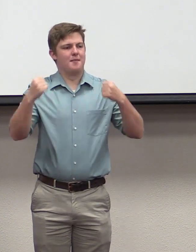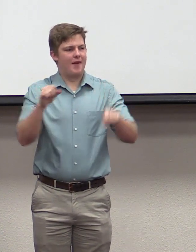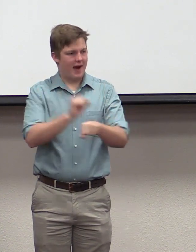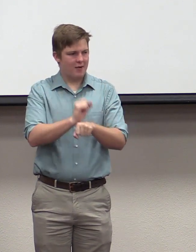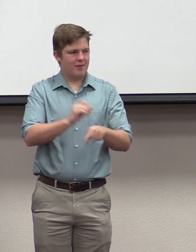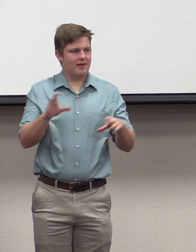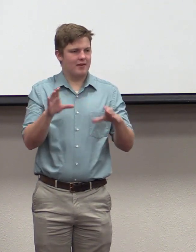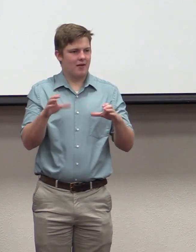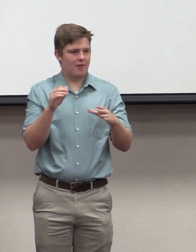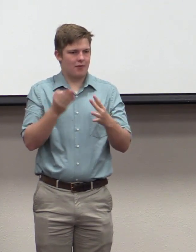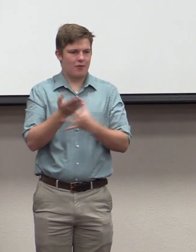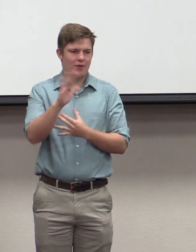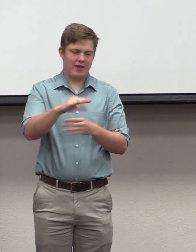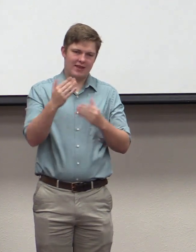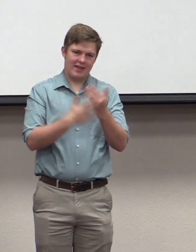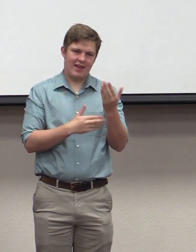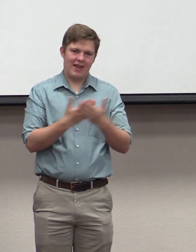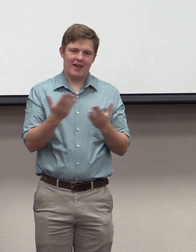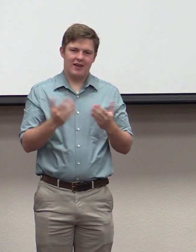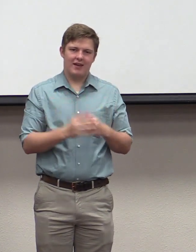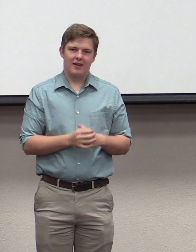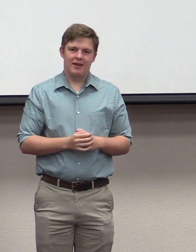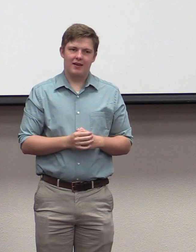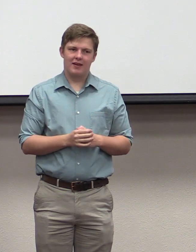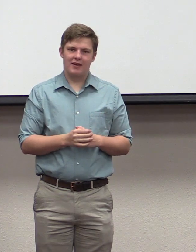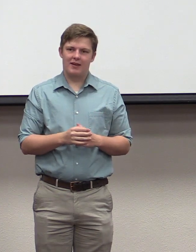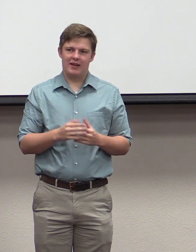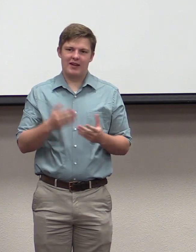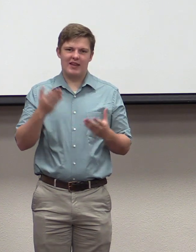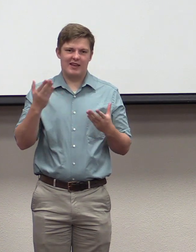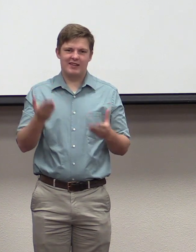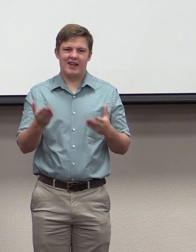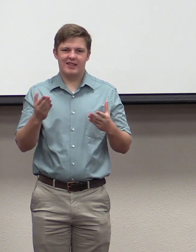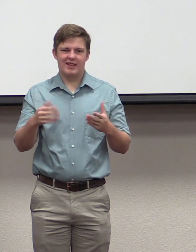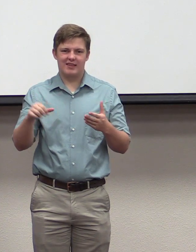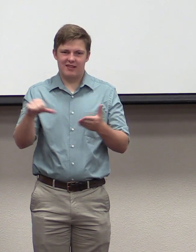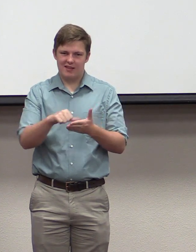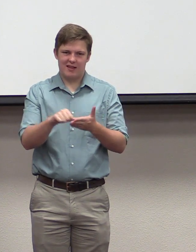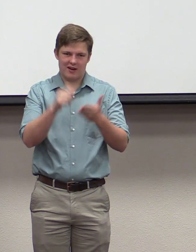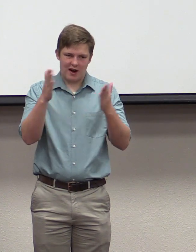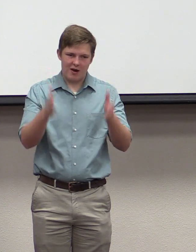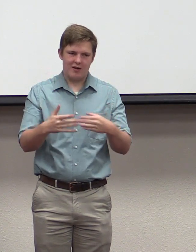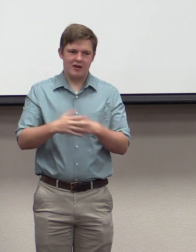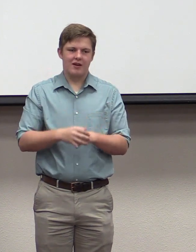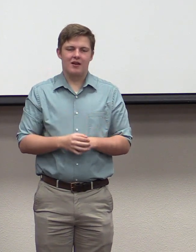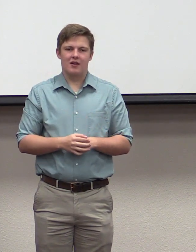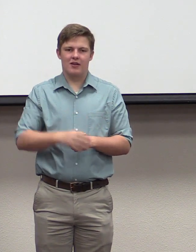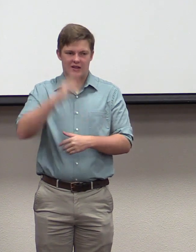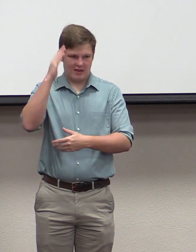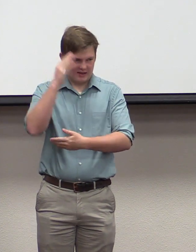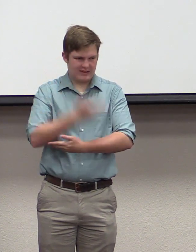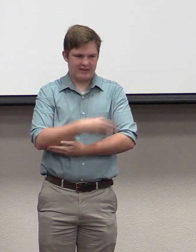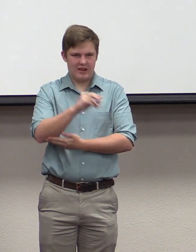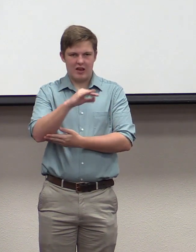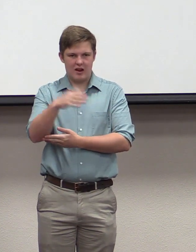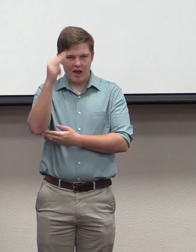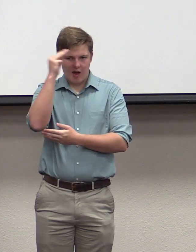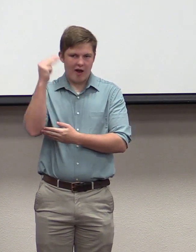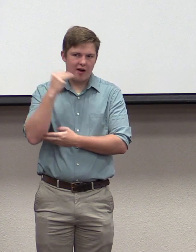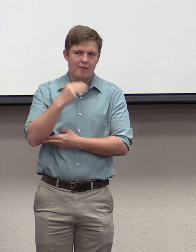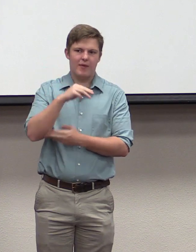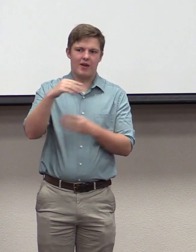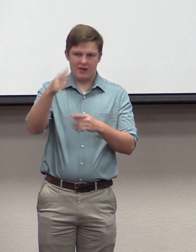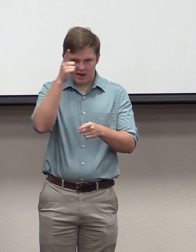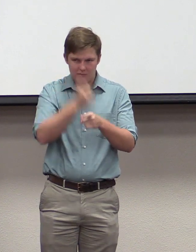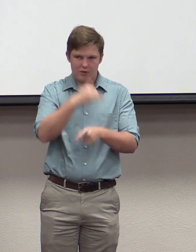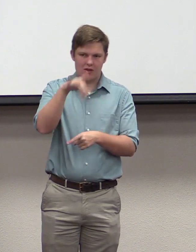his hands? Is not this the carpenter, the son of Mary, and the brother of James, and Joseph, and Judas, and Simeon,